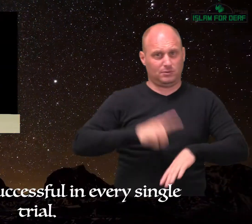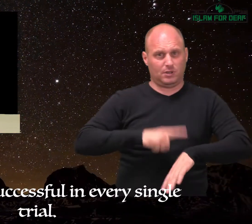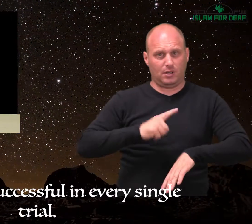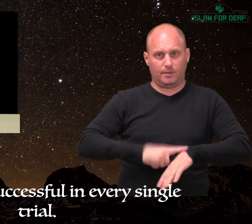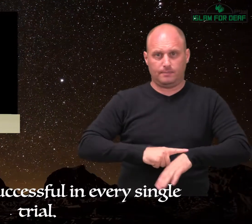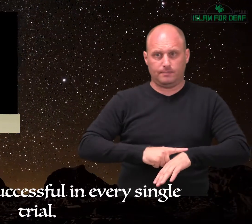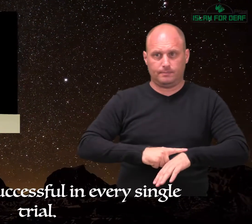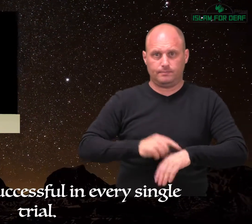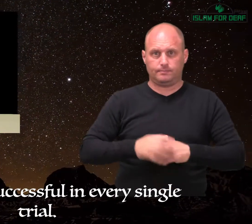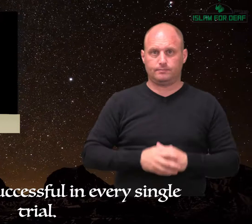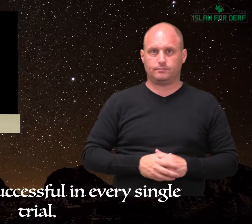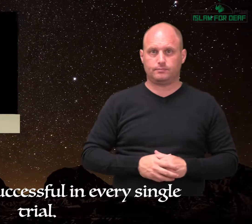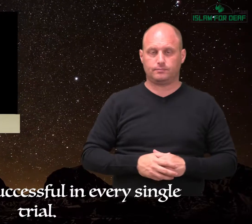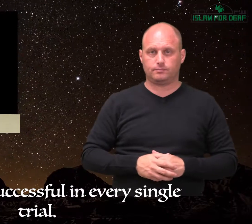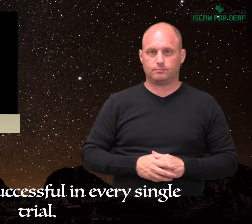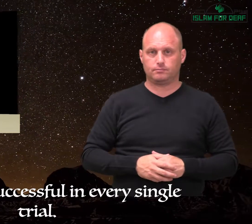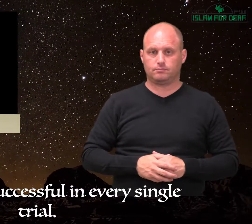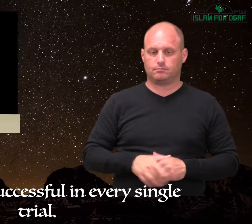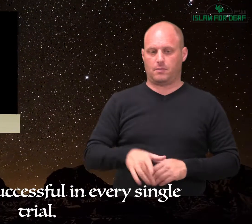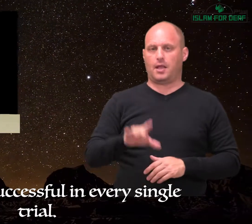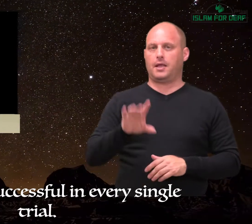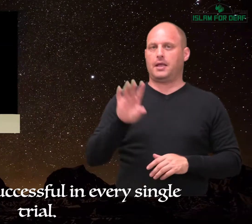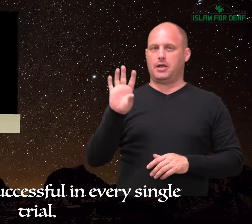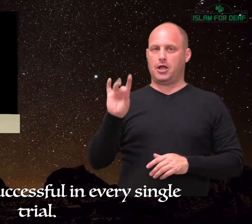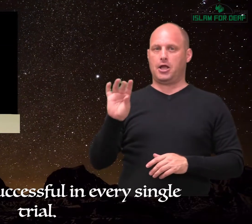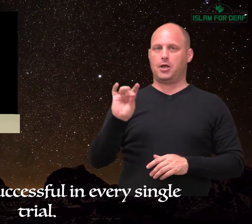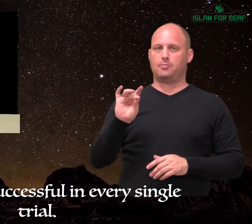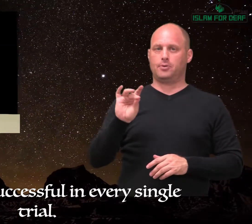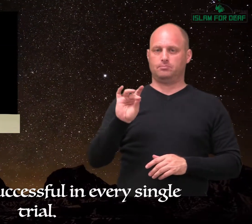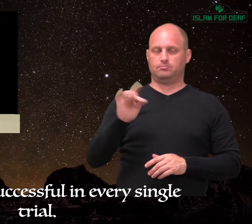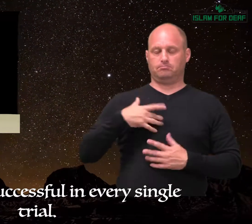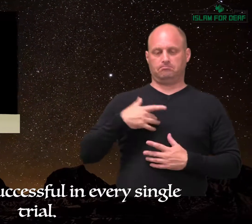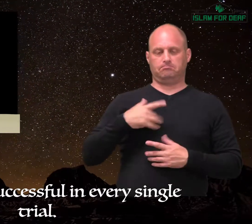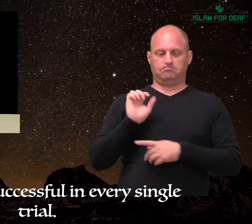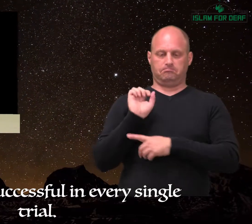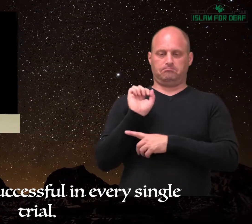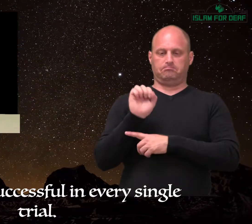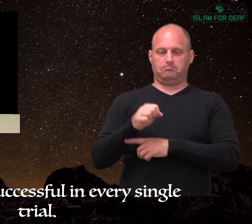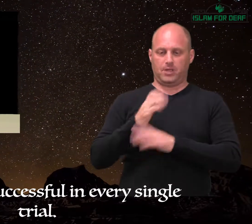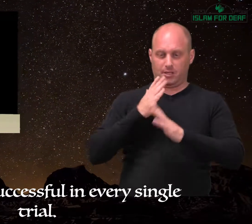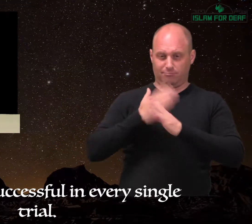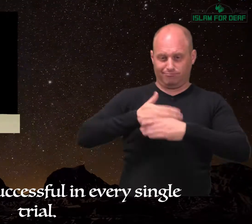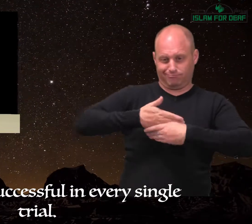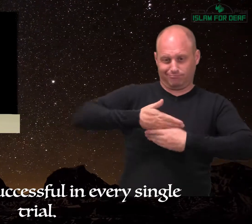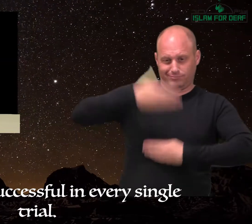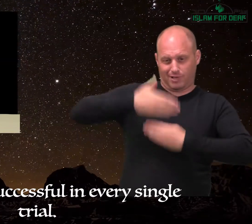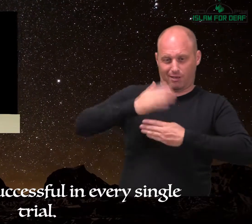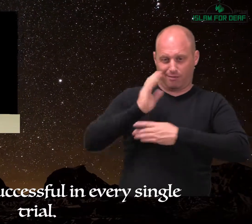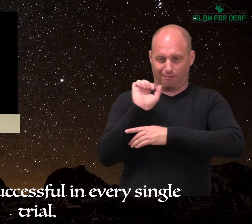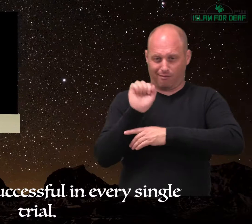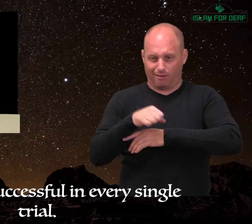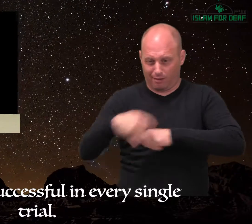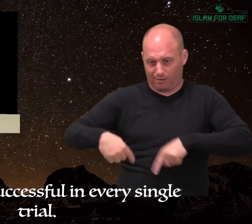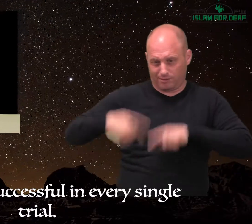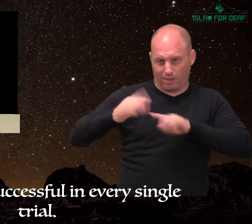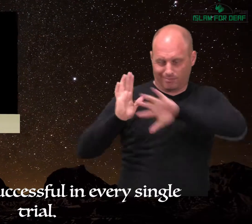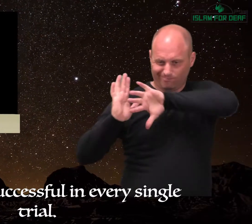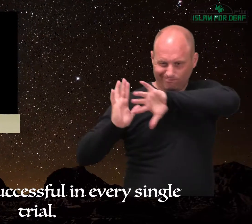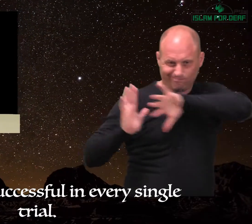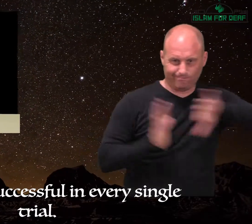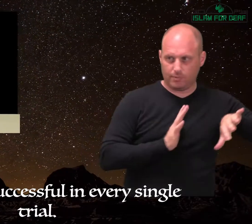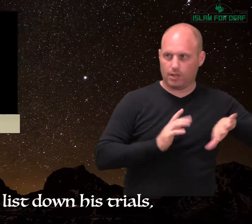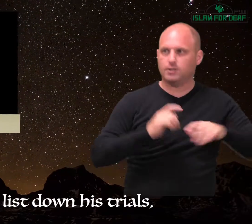And he was successful in every single trial. He was successful in every single trial.